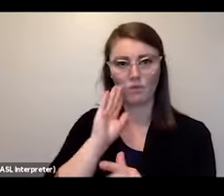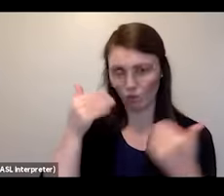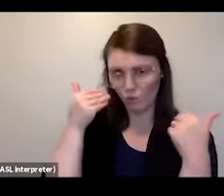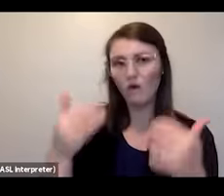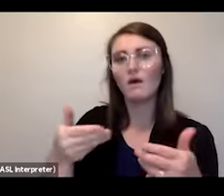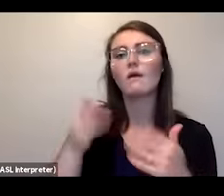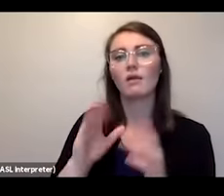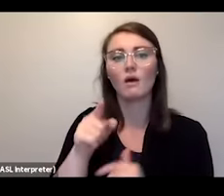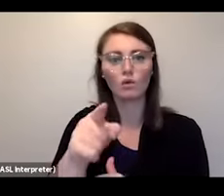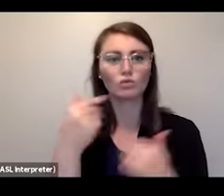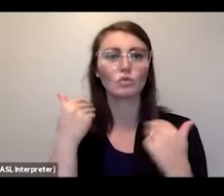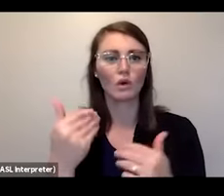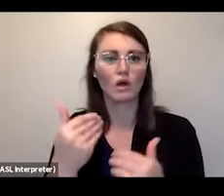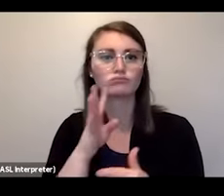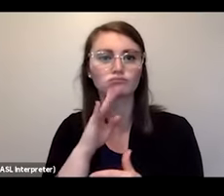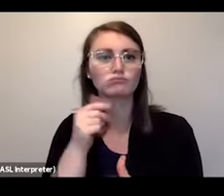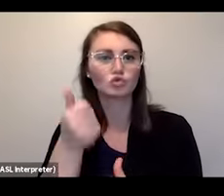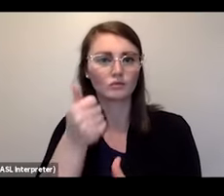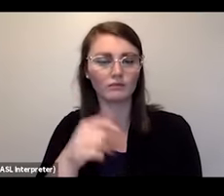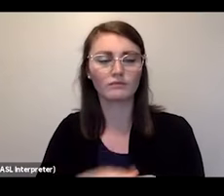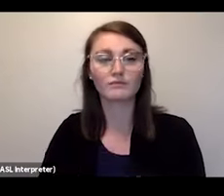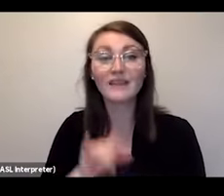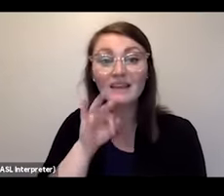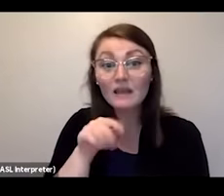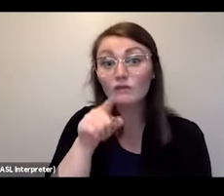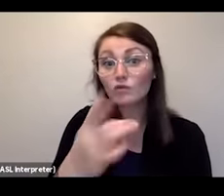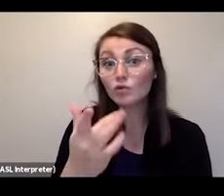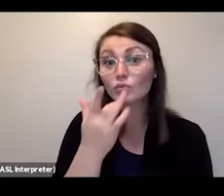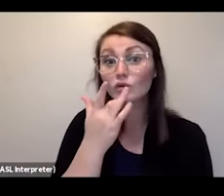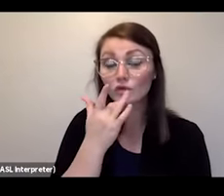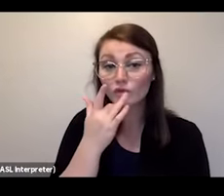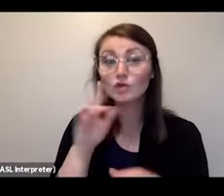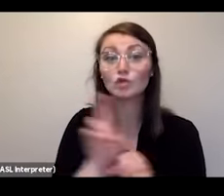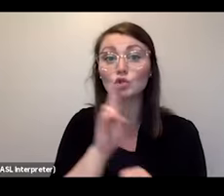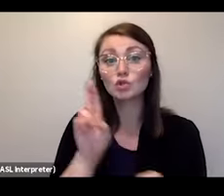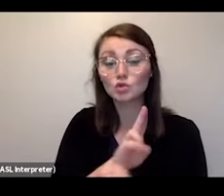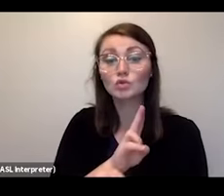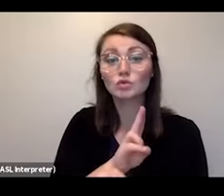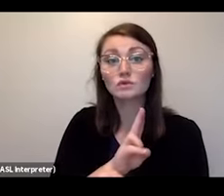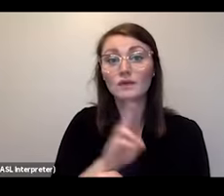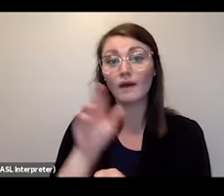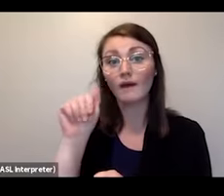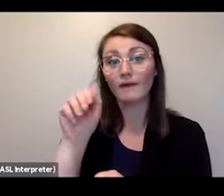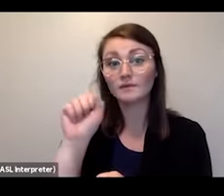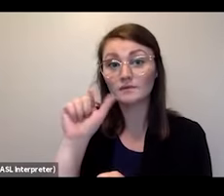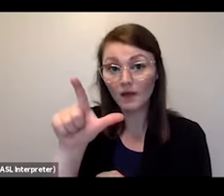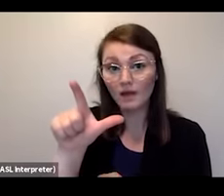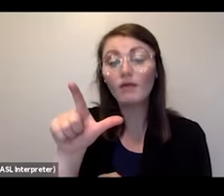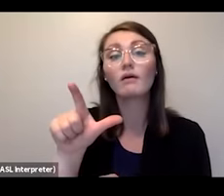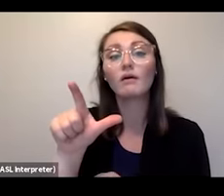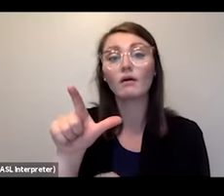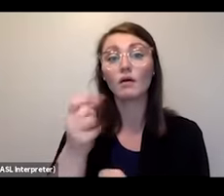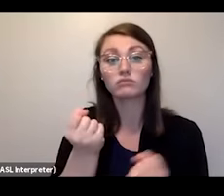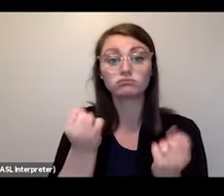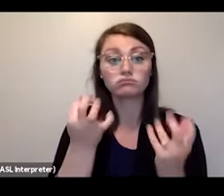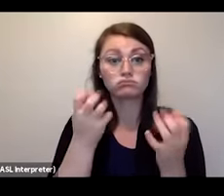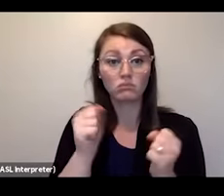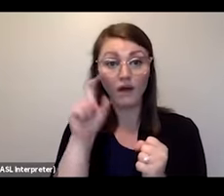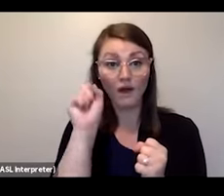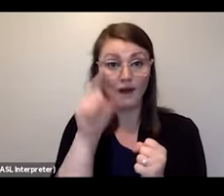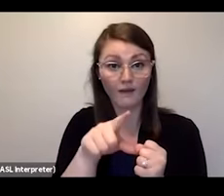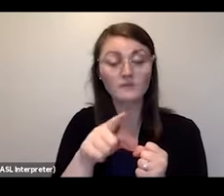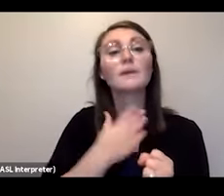your question aloud. If you wish to ask a question in American Sign Language, you may submit a request to do so in the Q&A. We will then